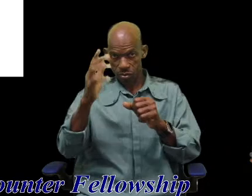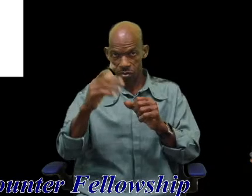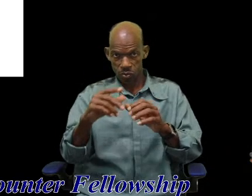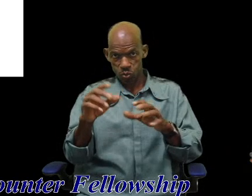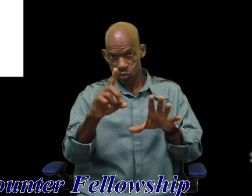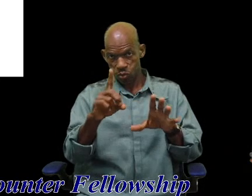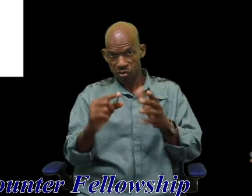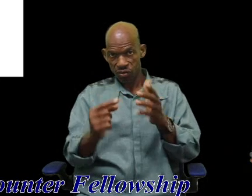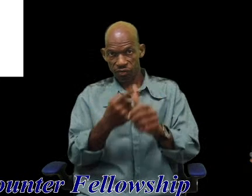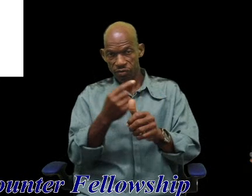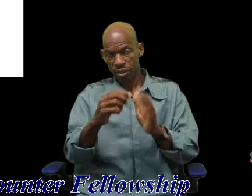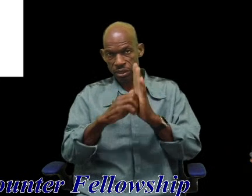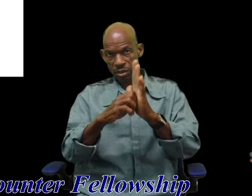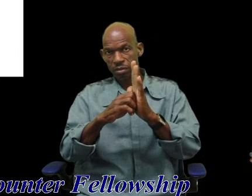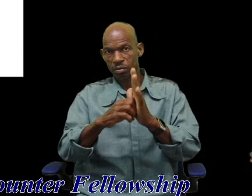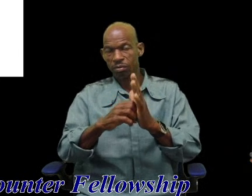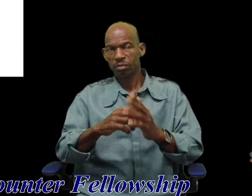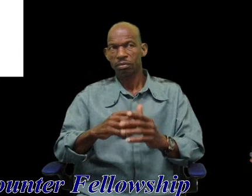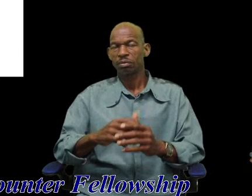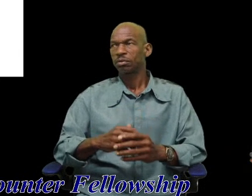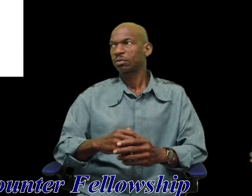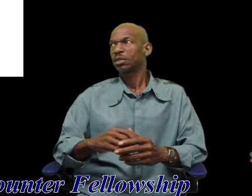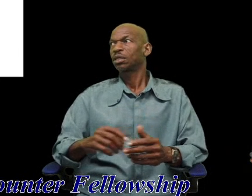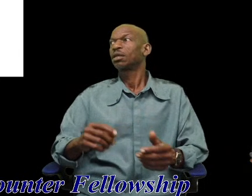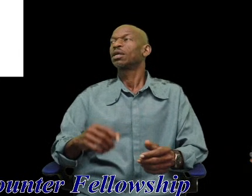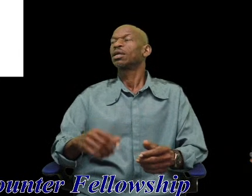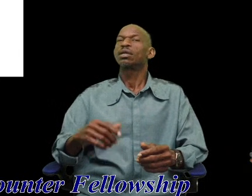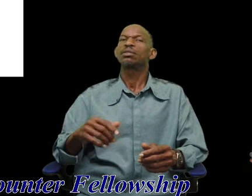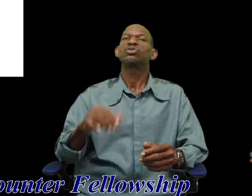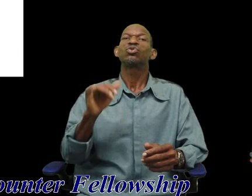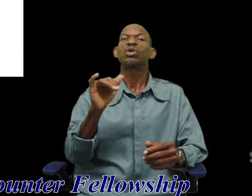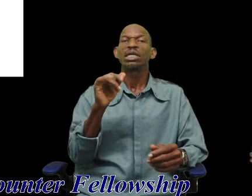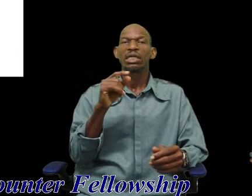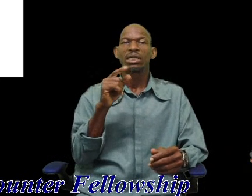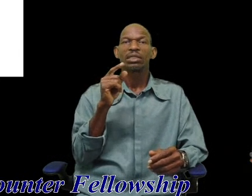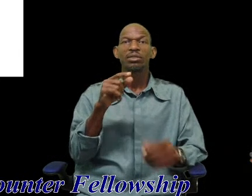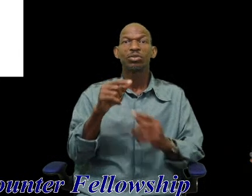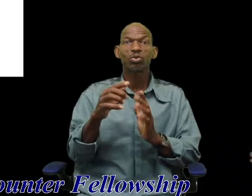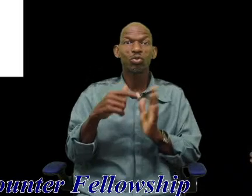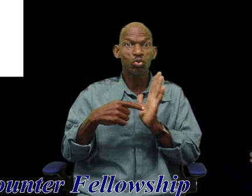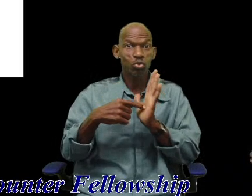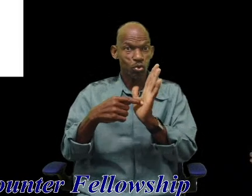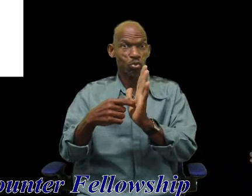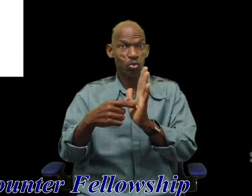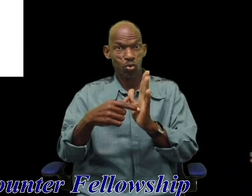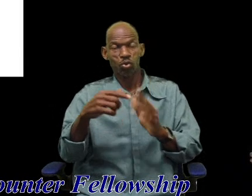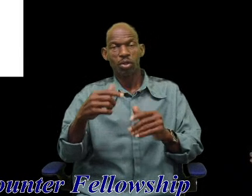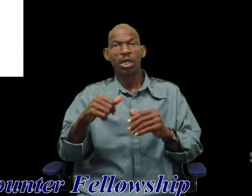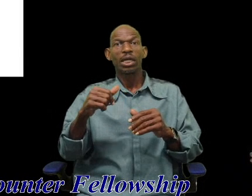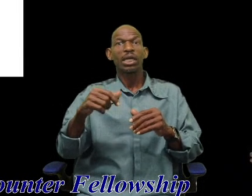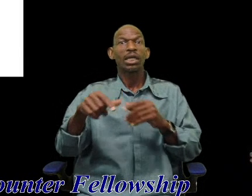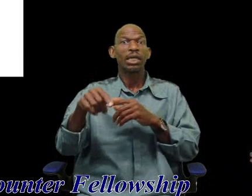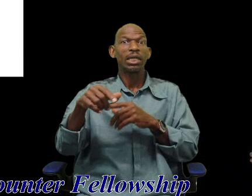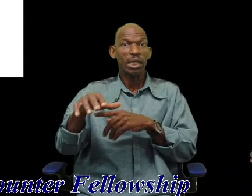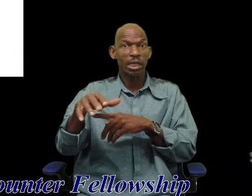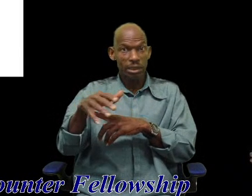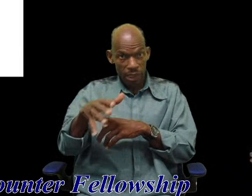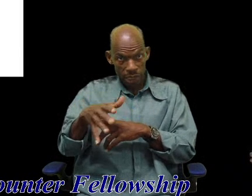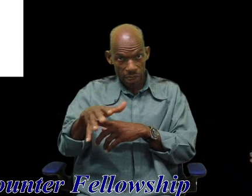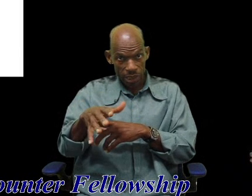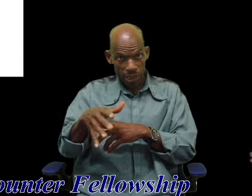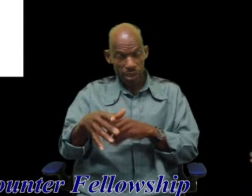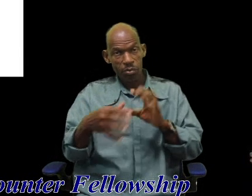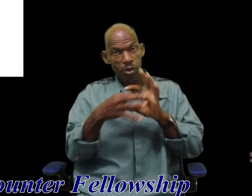To show that this cat owns this tail, I must put the